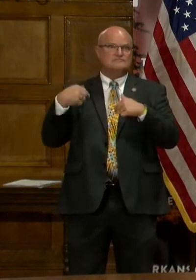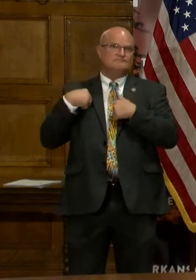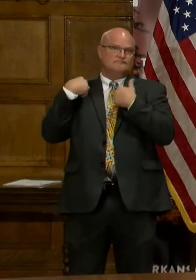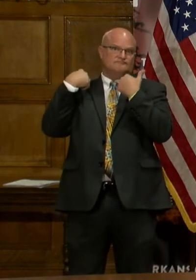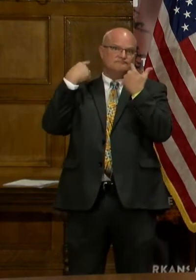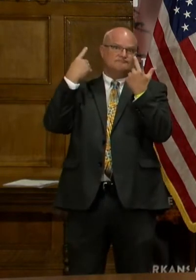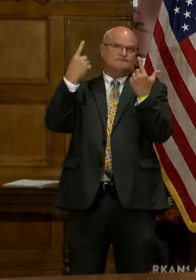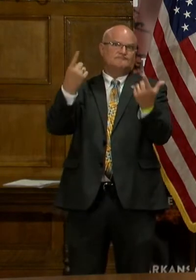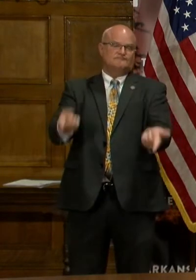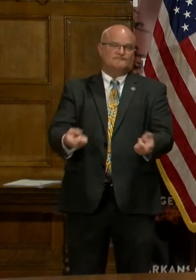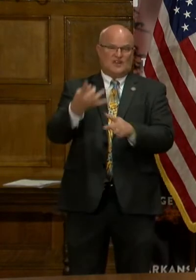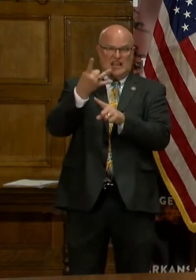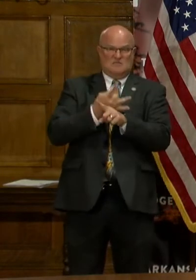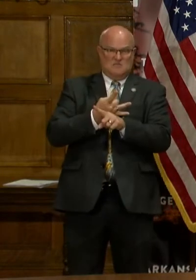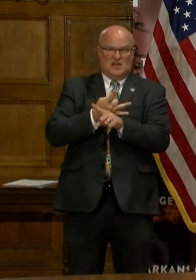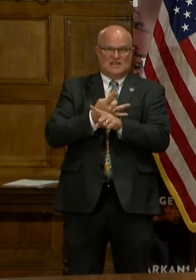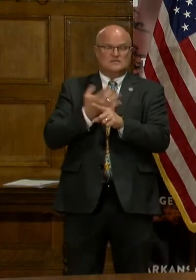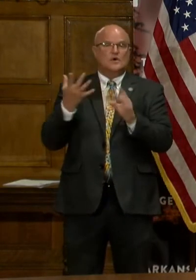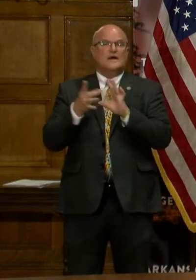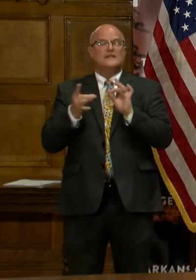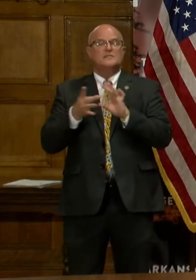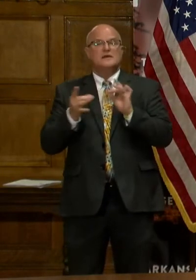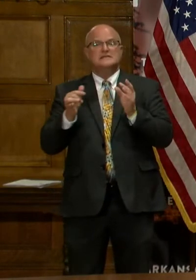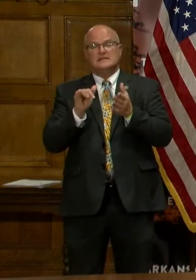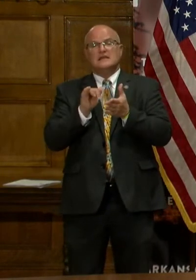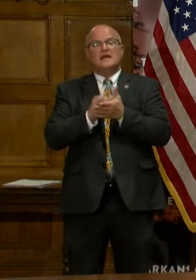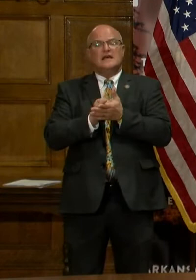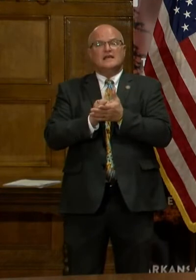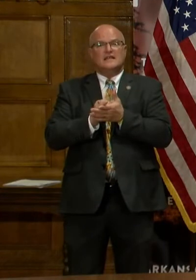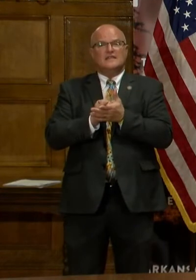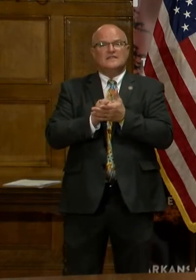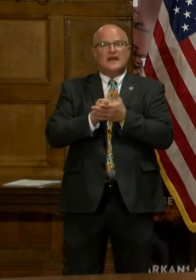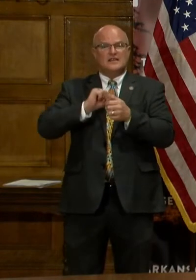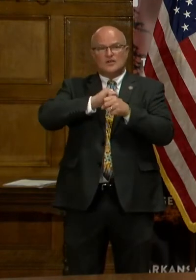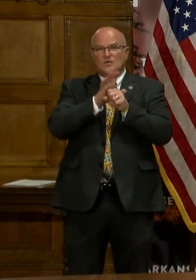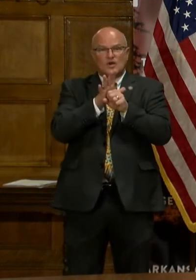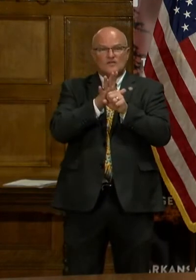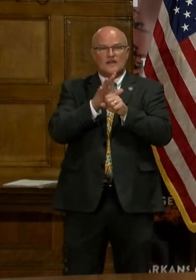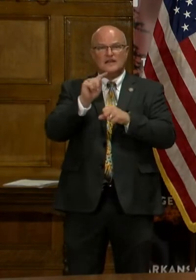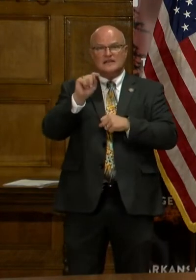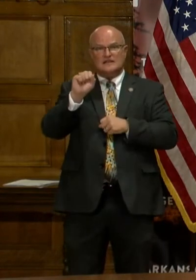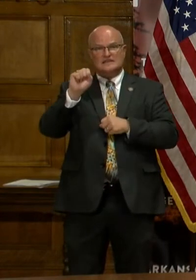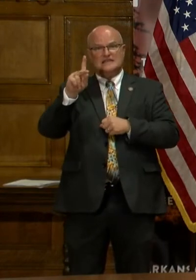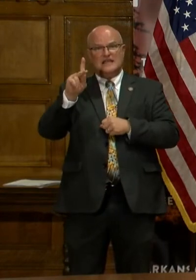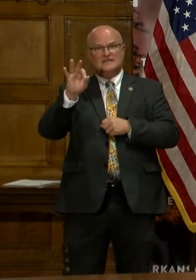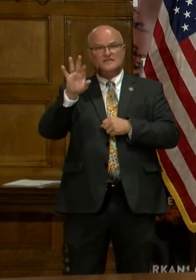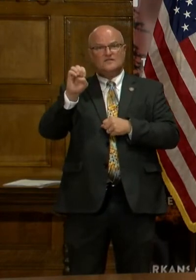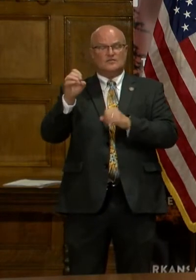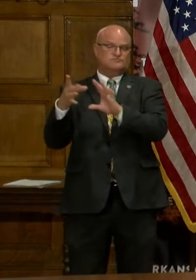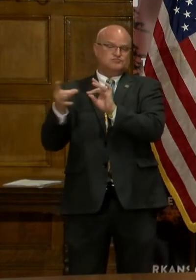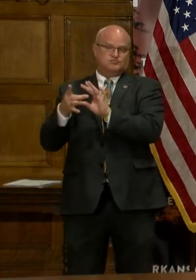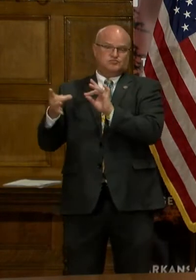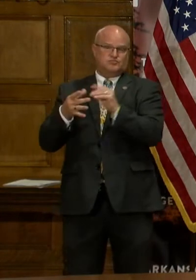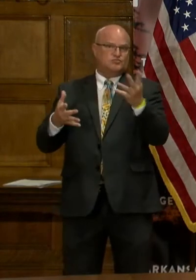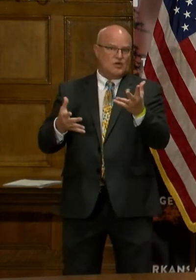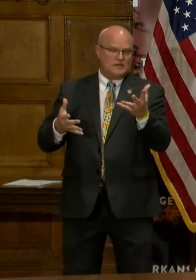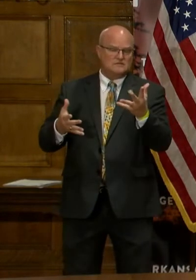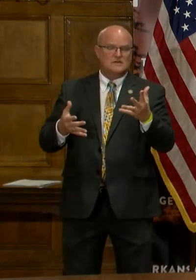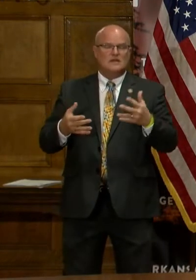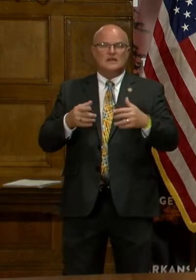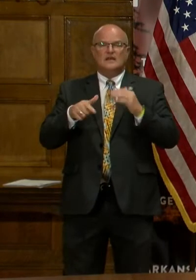for 8 months? What's the message that the coronavirus task force has had? What's the message